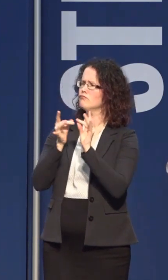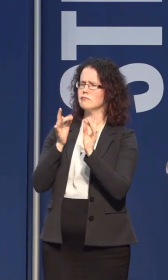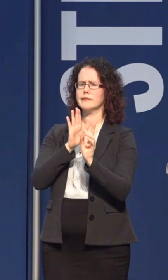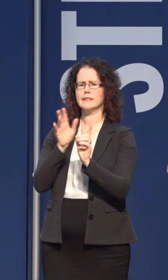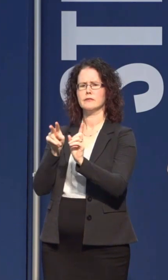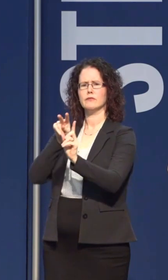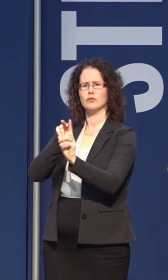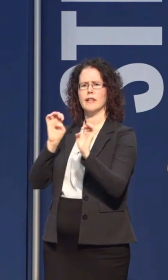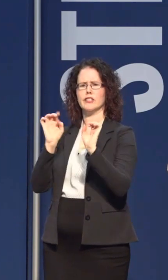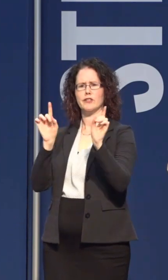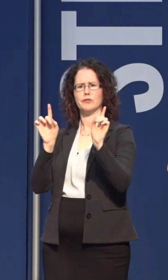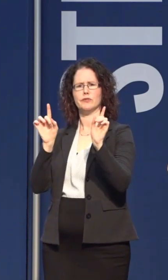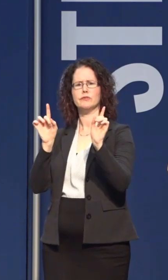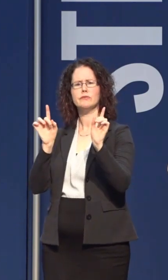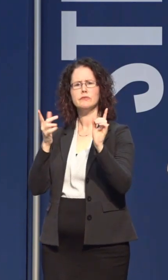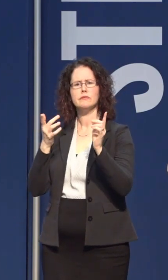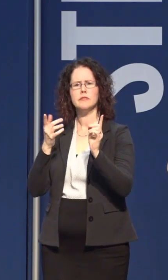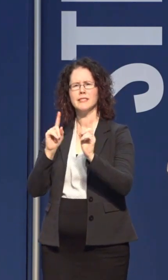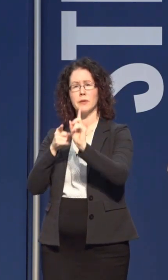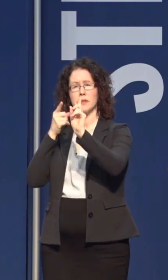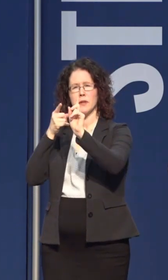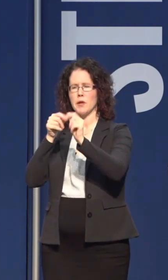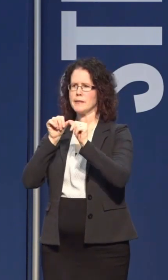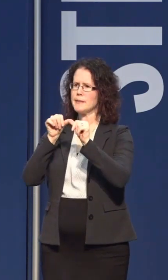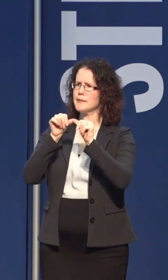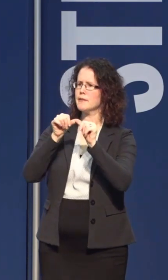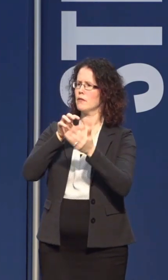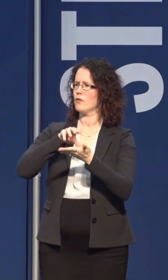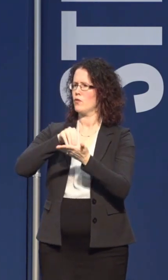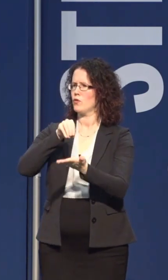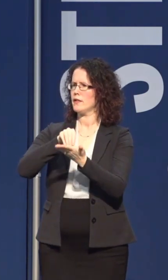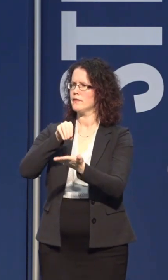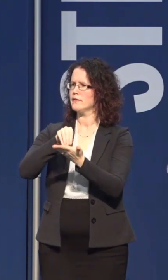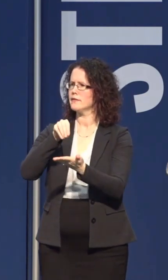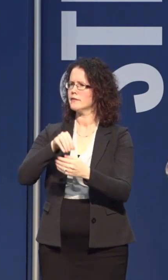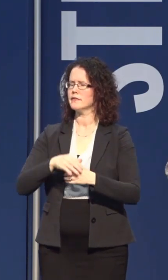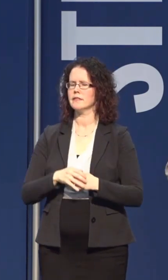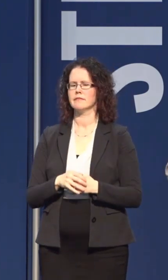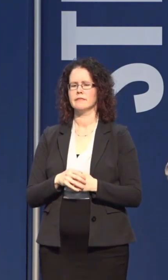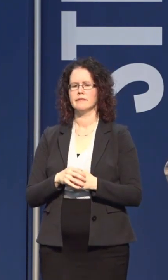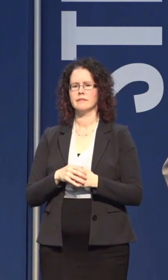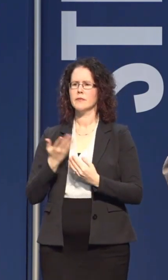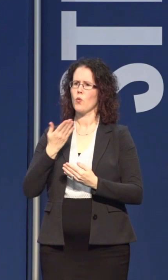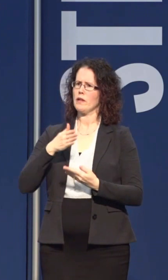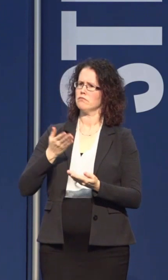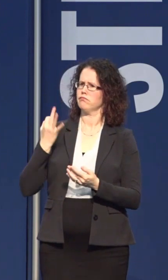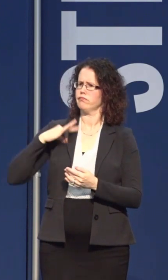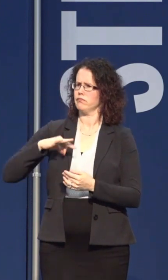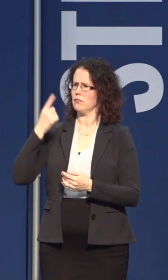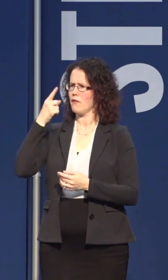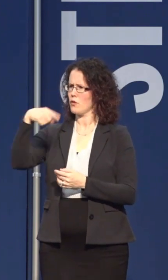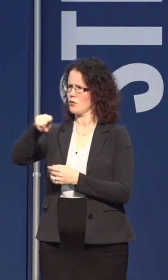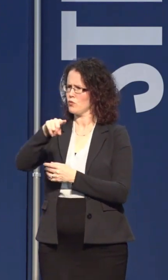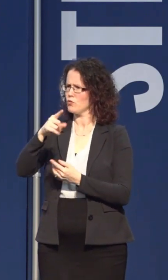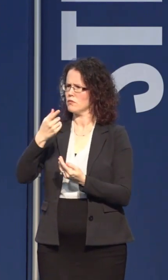of continuous learning as a way to live a life full of career success and personal happiness.